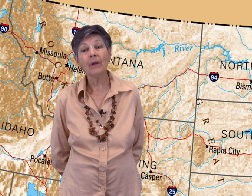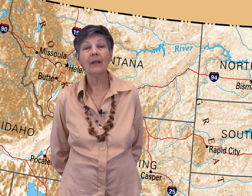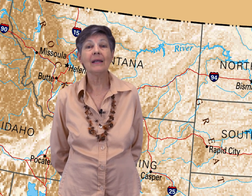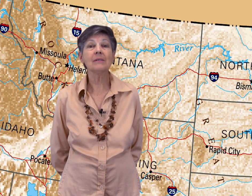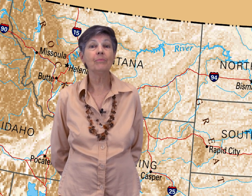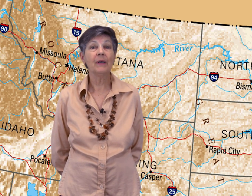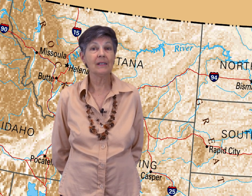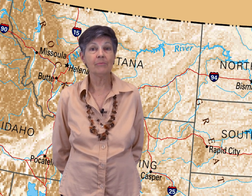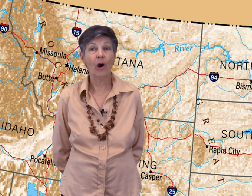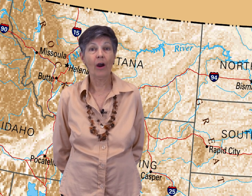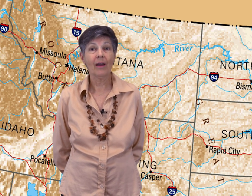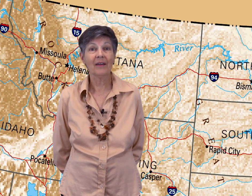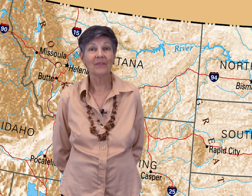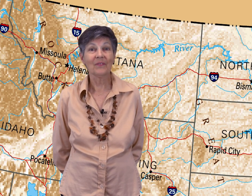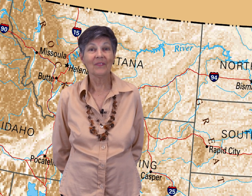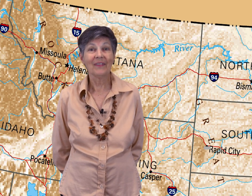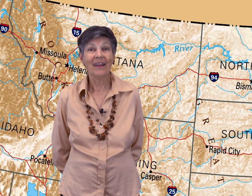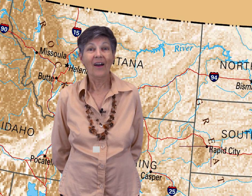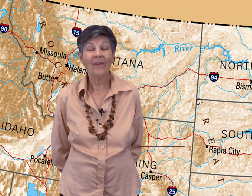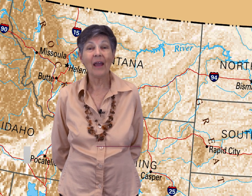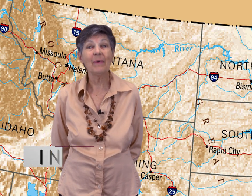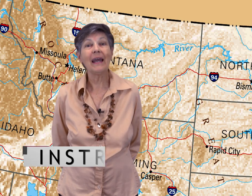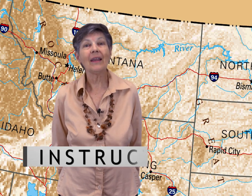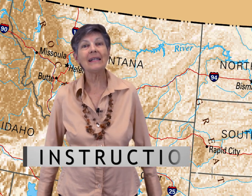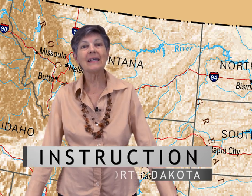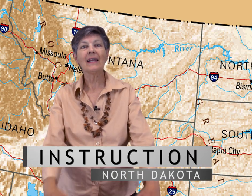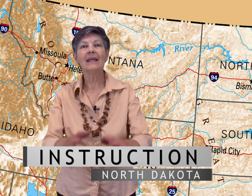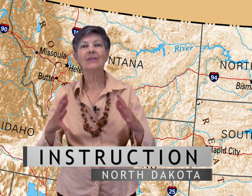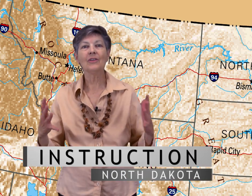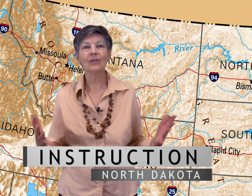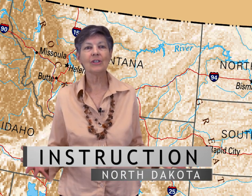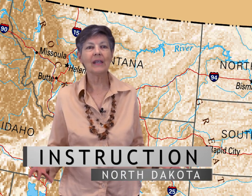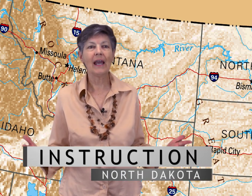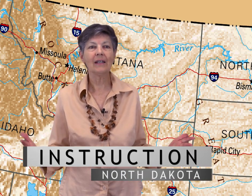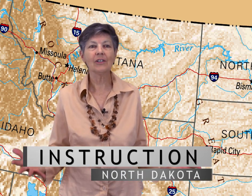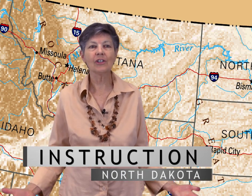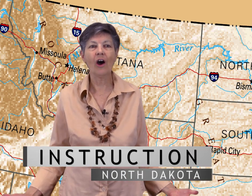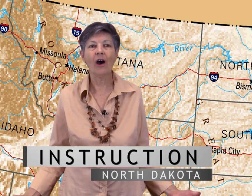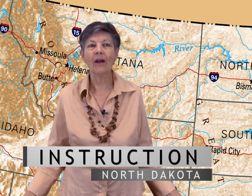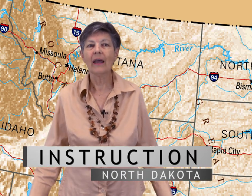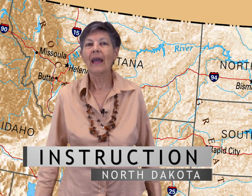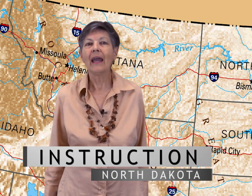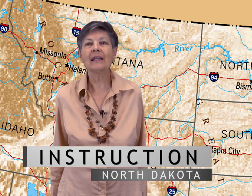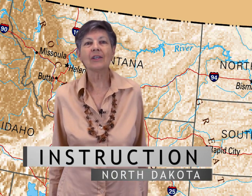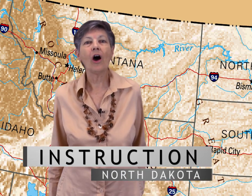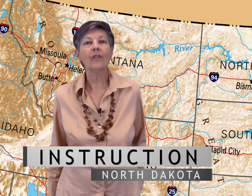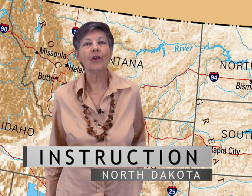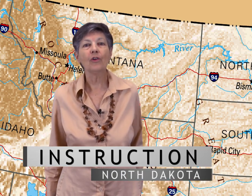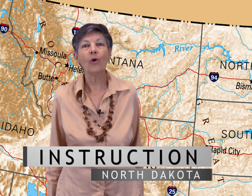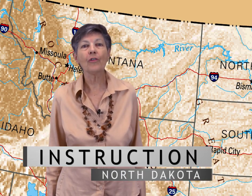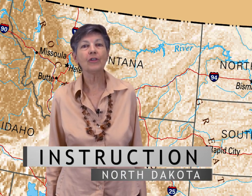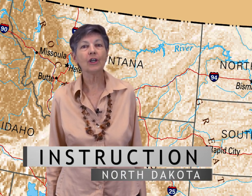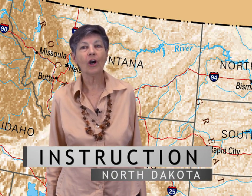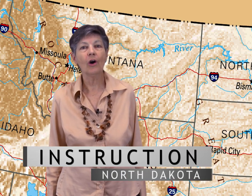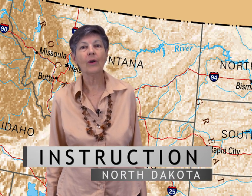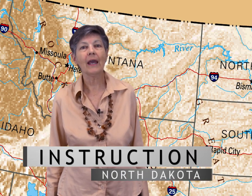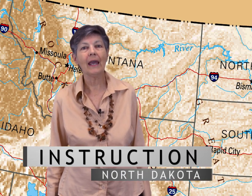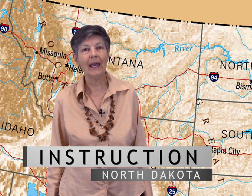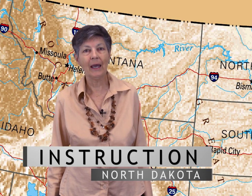capital is Bismarck. All right, but now let's get into their state song. It's called the North Dakota